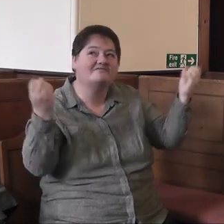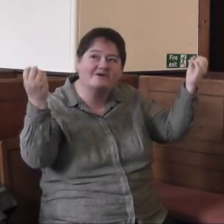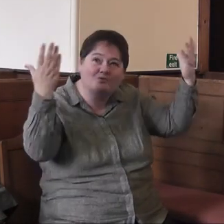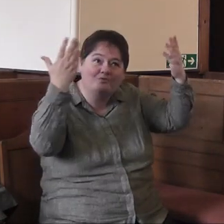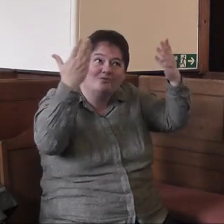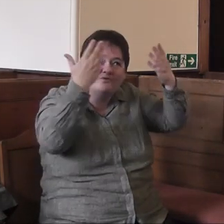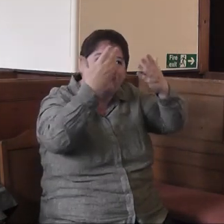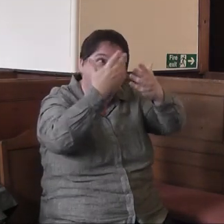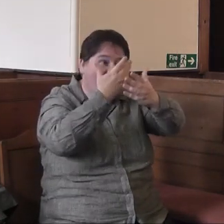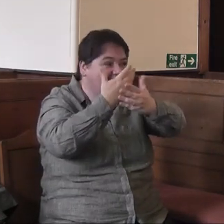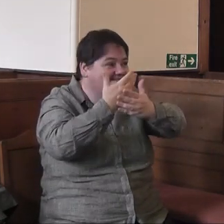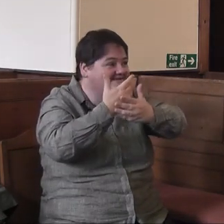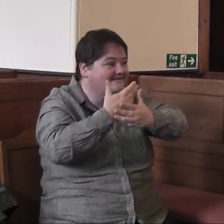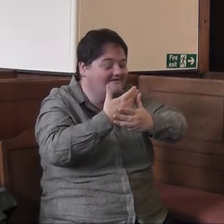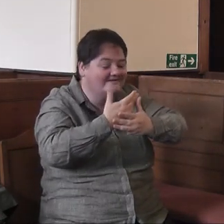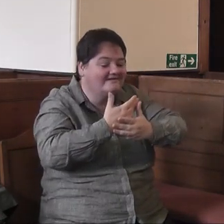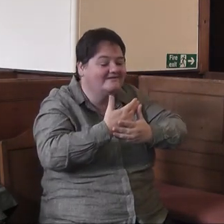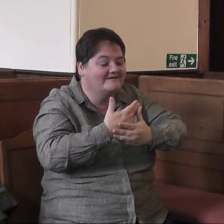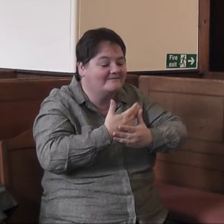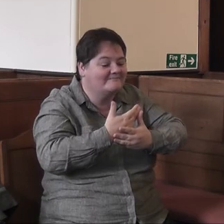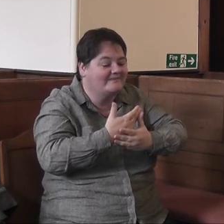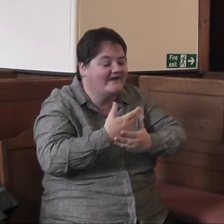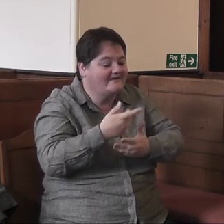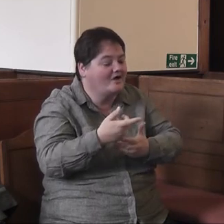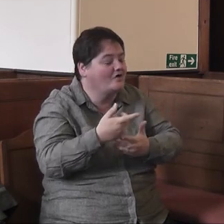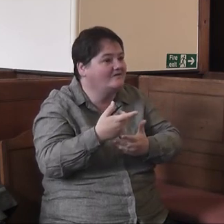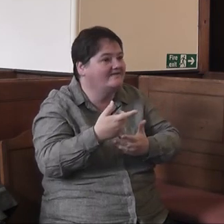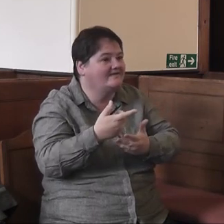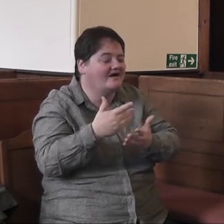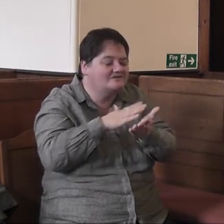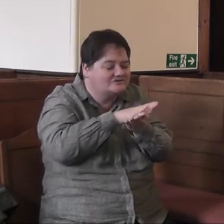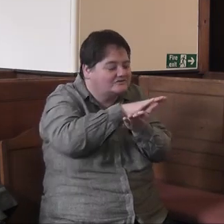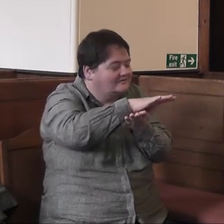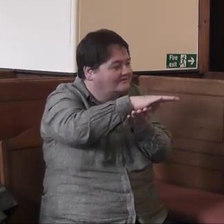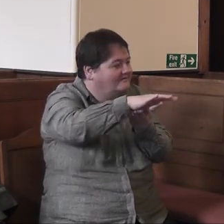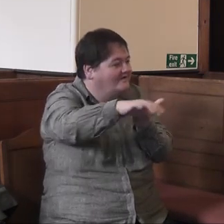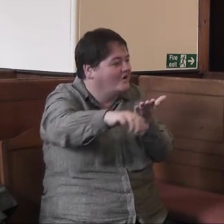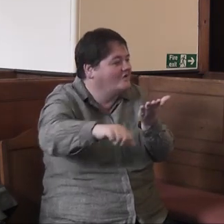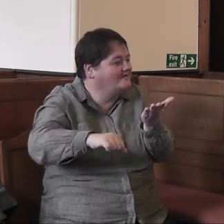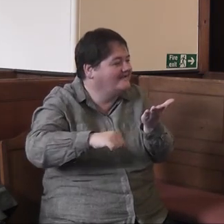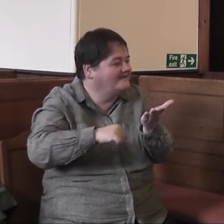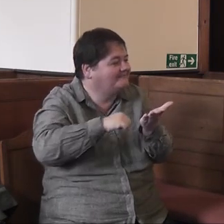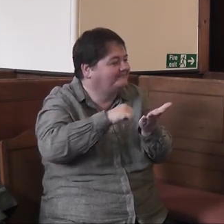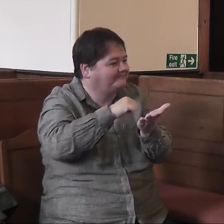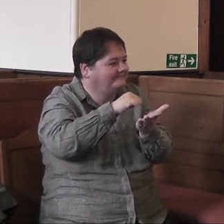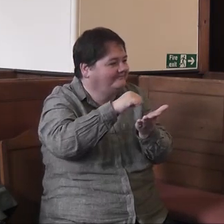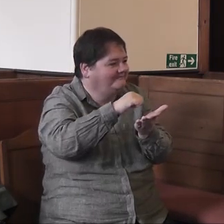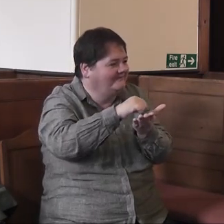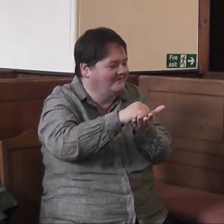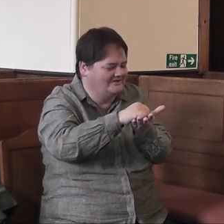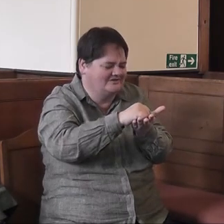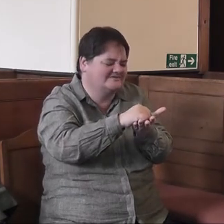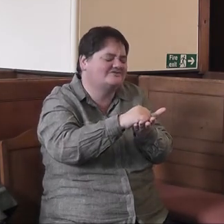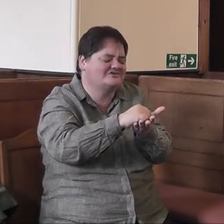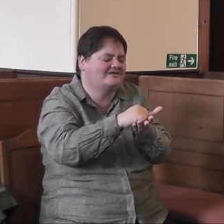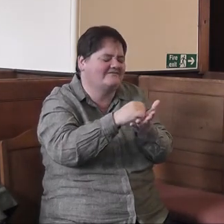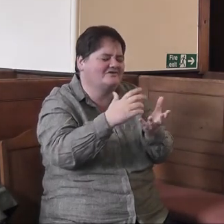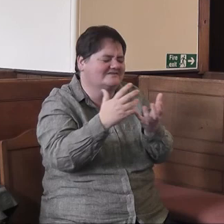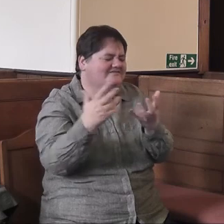like night. And then holy the night, holy. Because of course you can have lots of